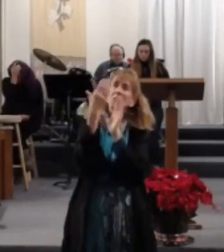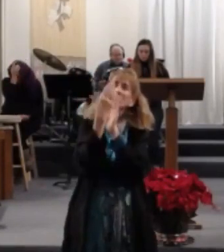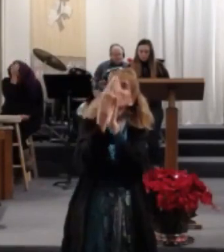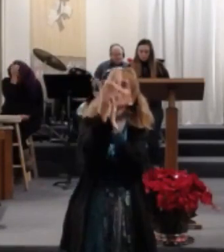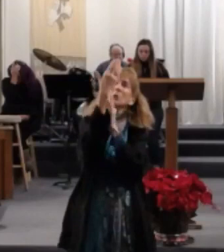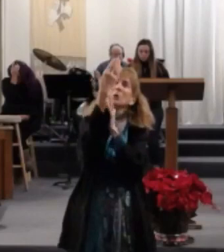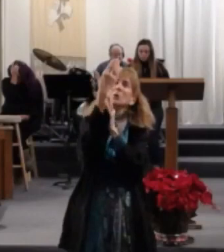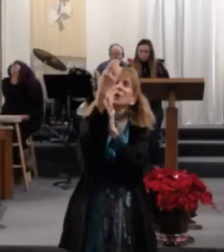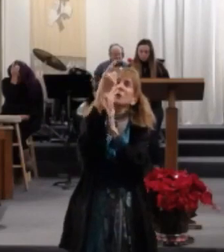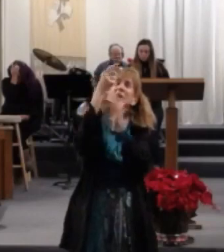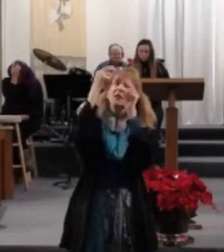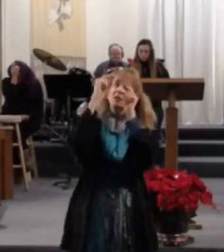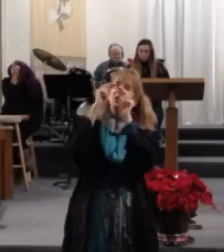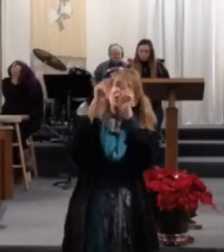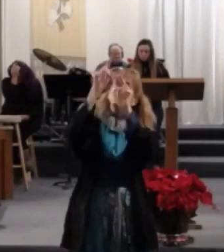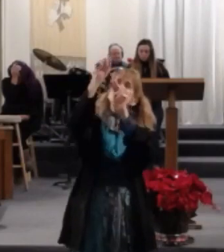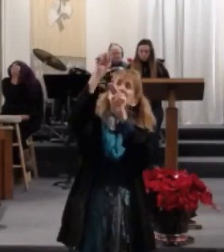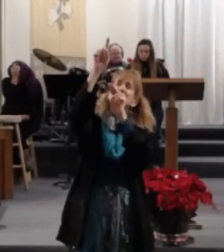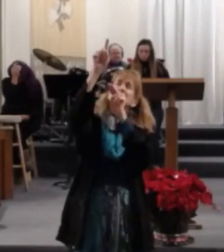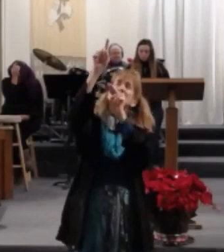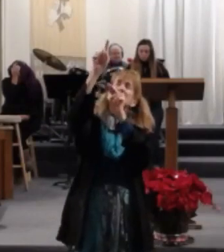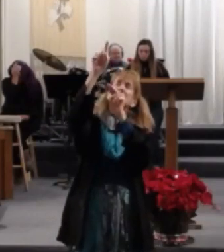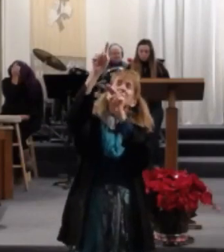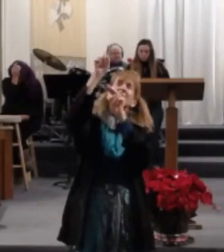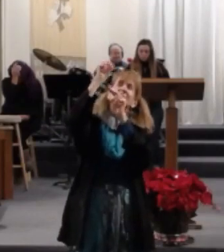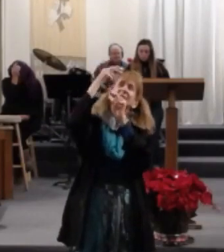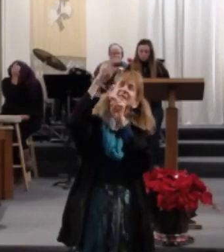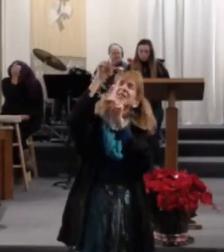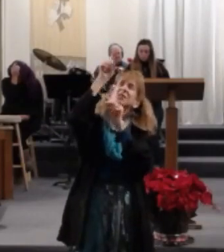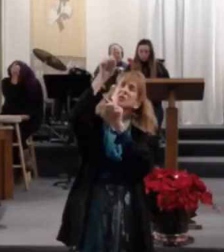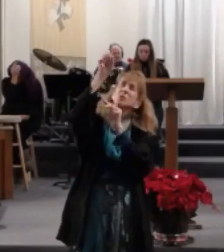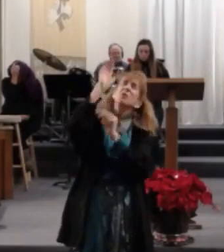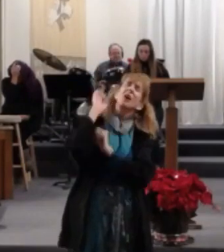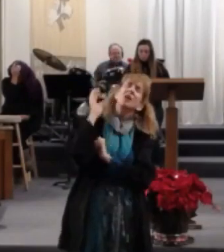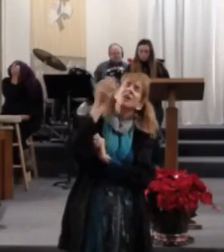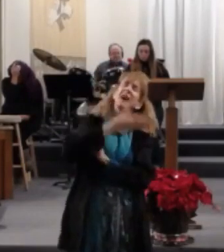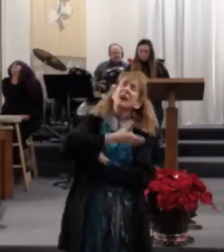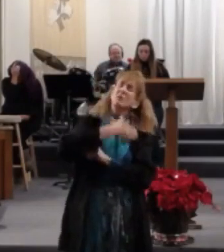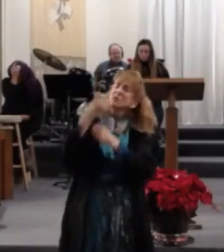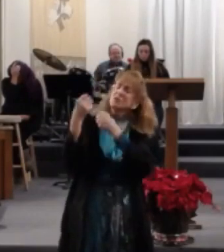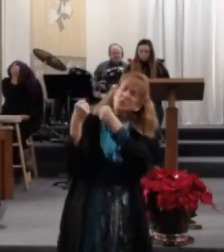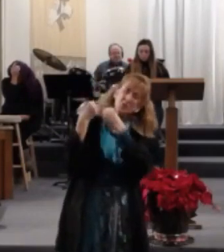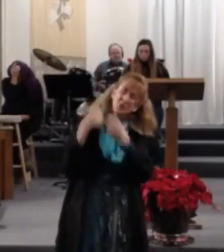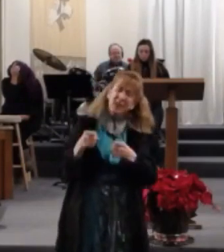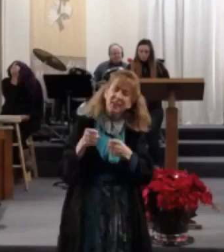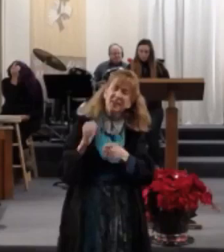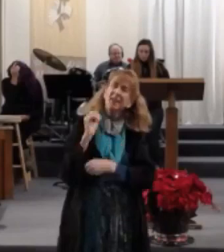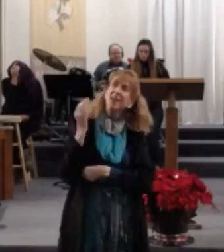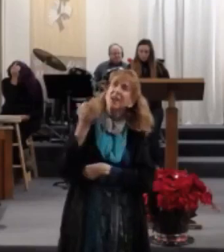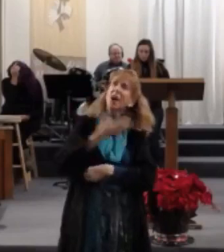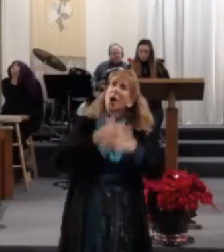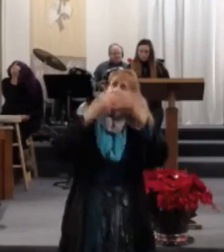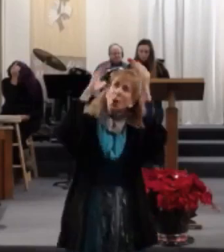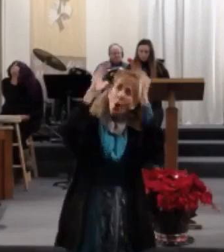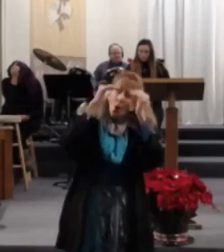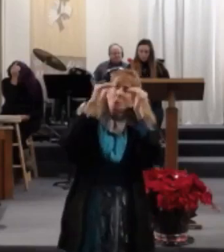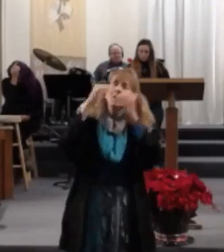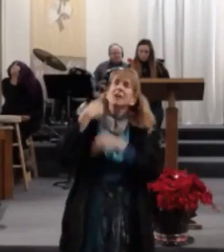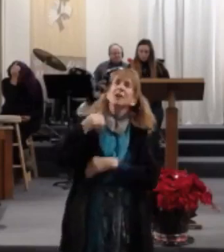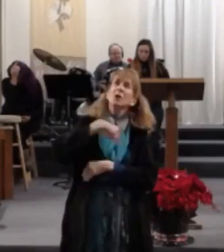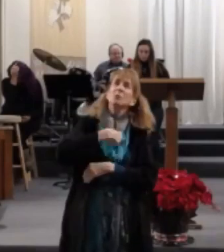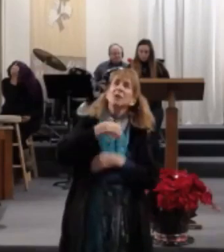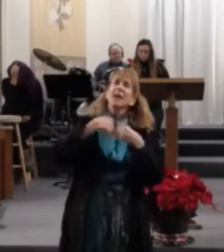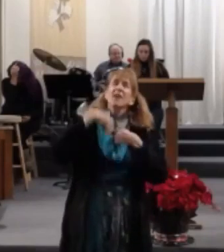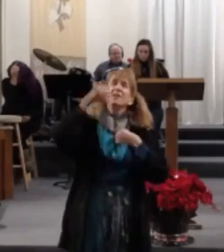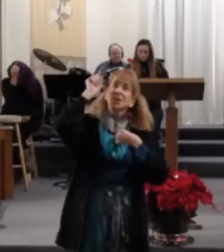that we could look to you and say, you are our strength, you are our salvation, and we have hope. And because we have you, we have